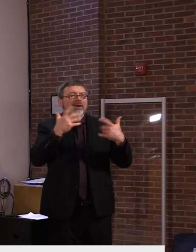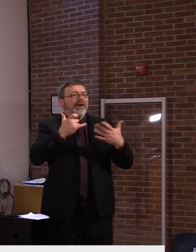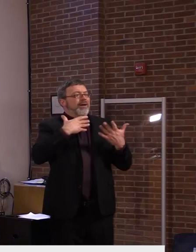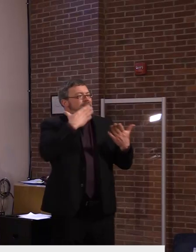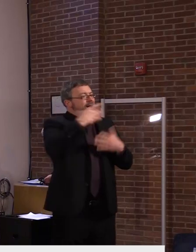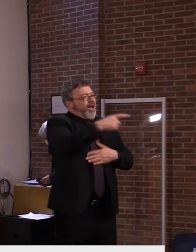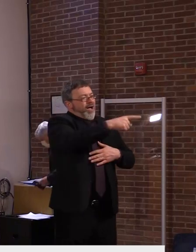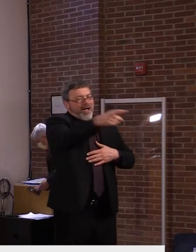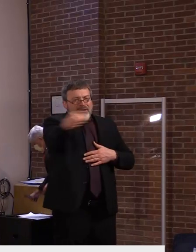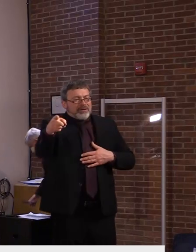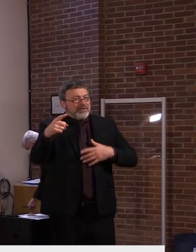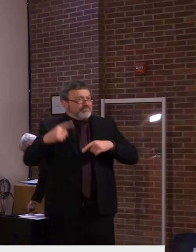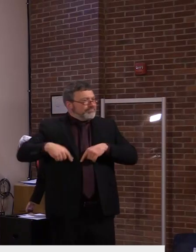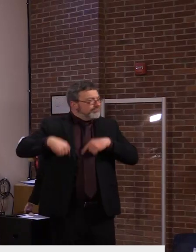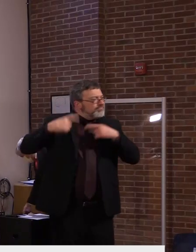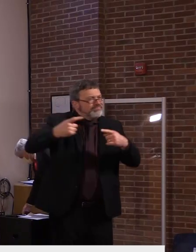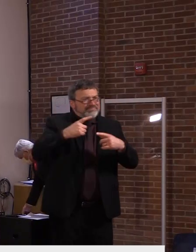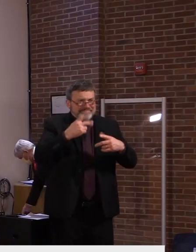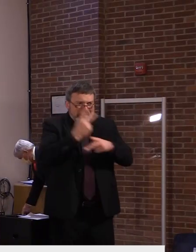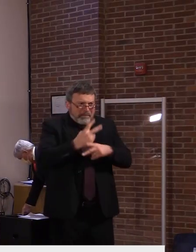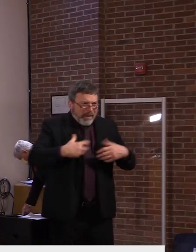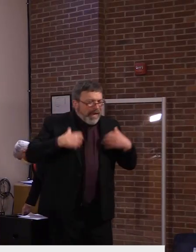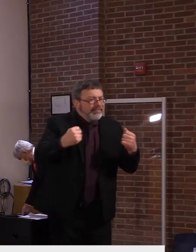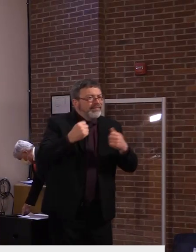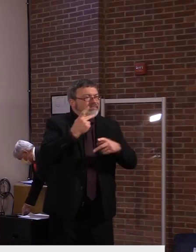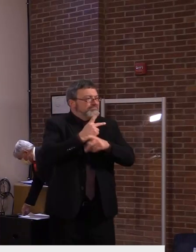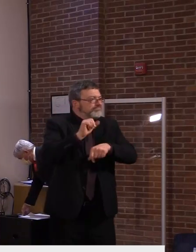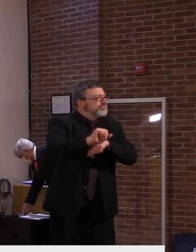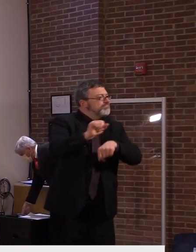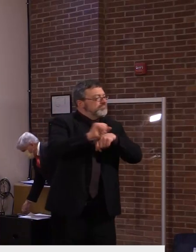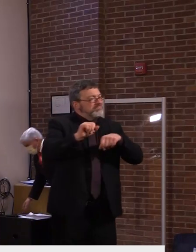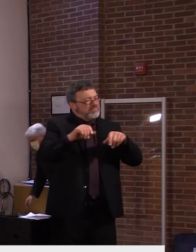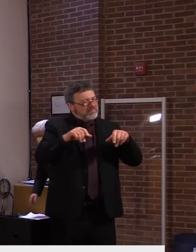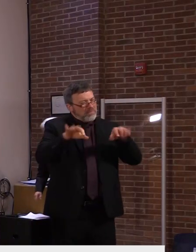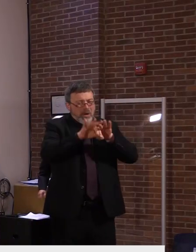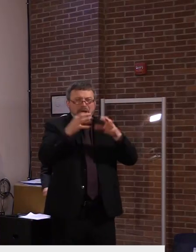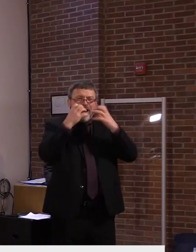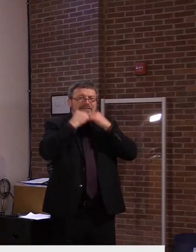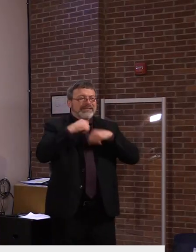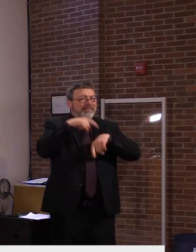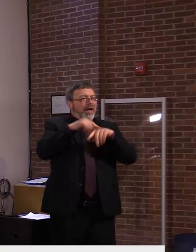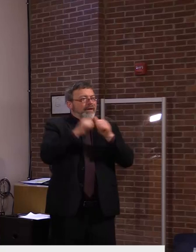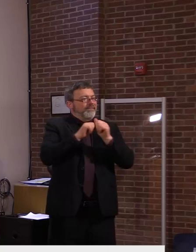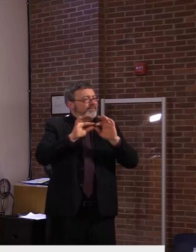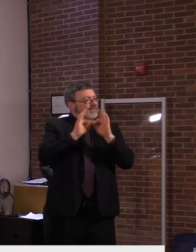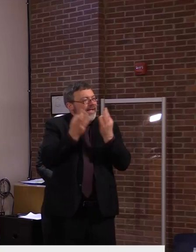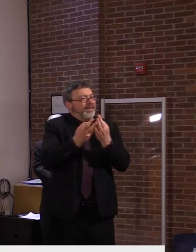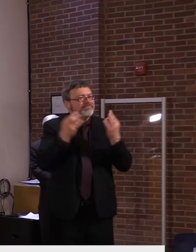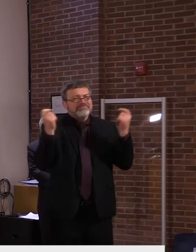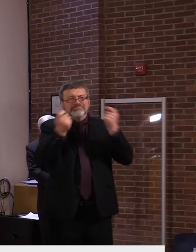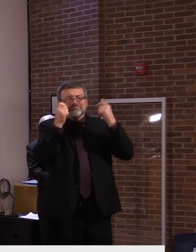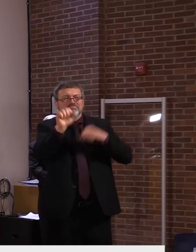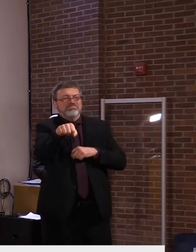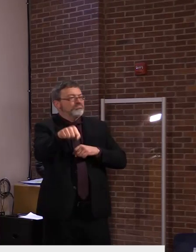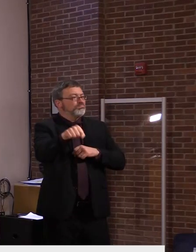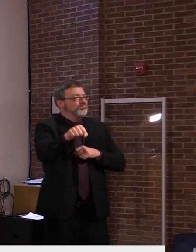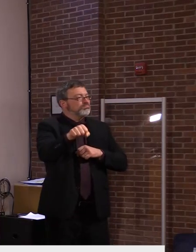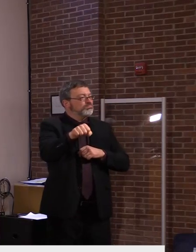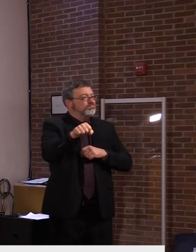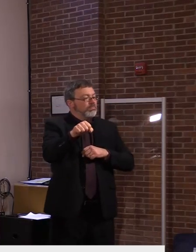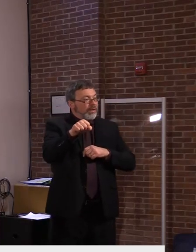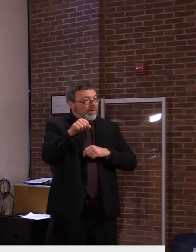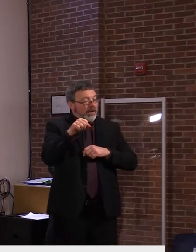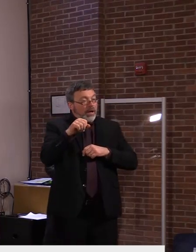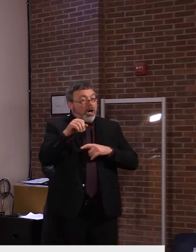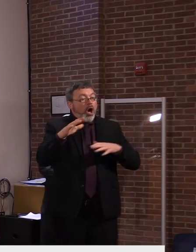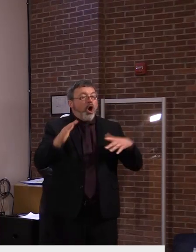holiday. Enjoy your time celebrating with others again this year while taking precautions to protect friends and loved